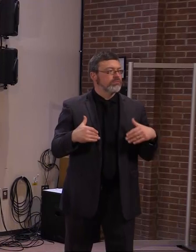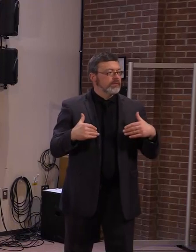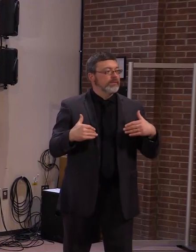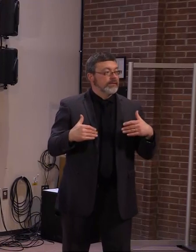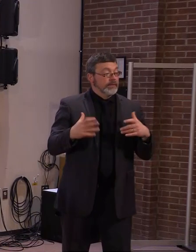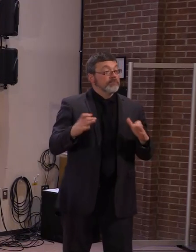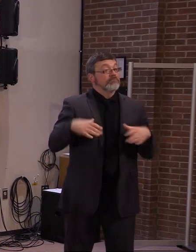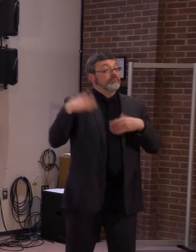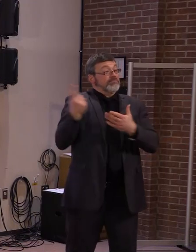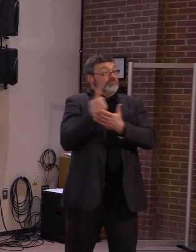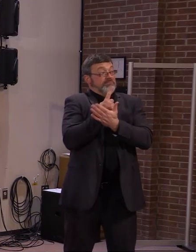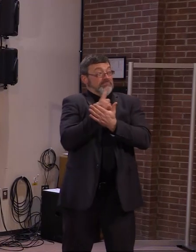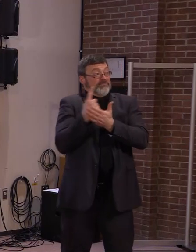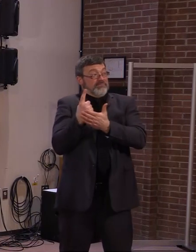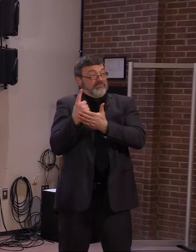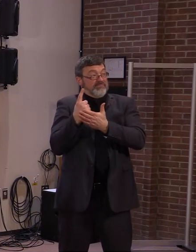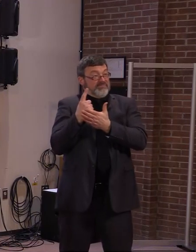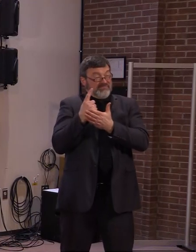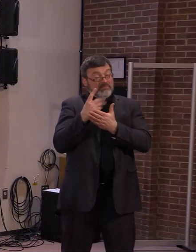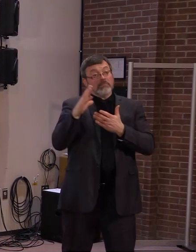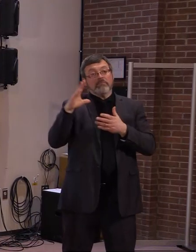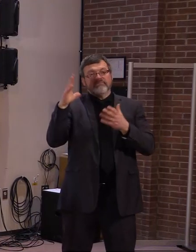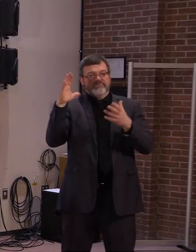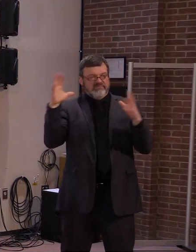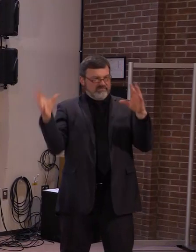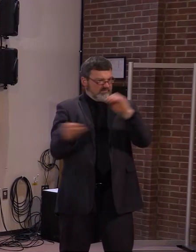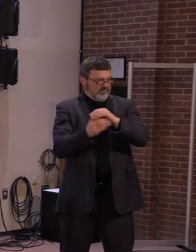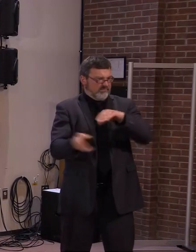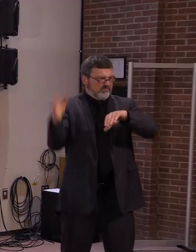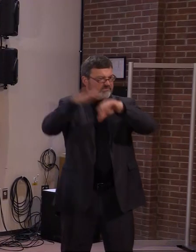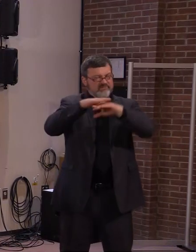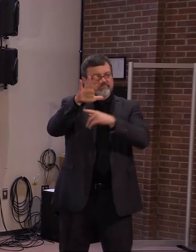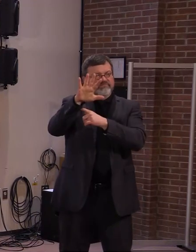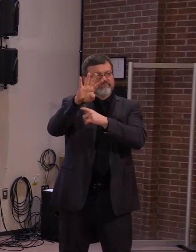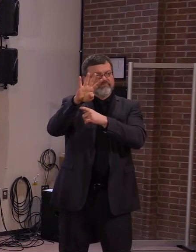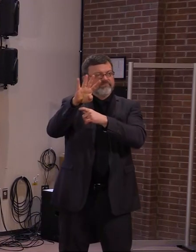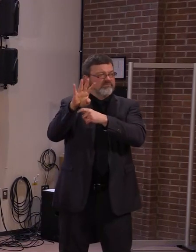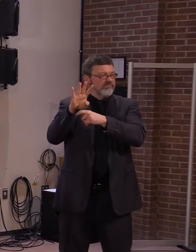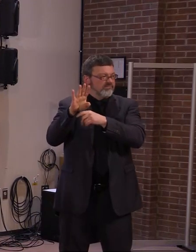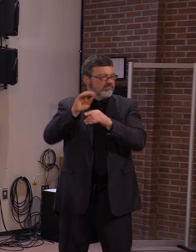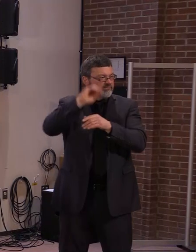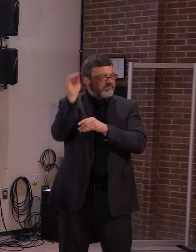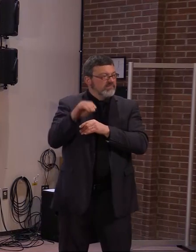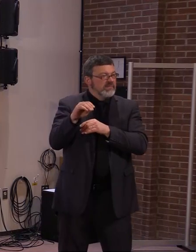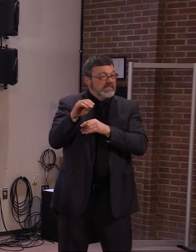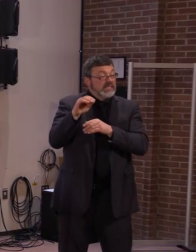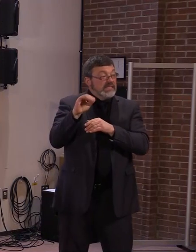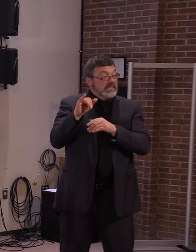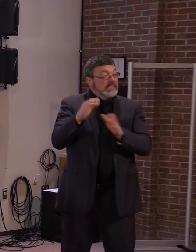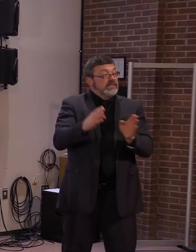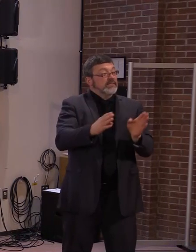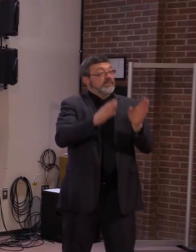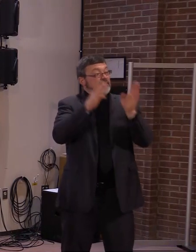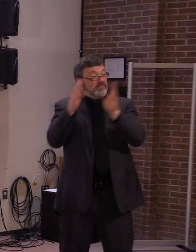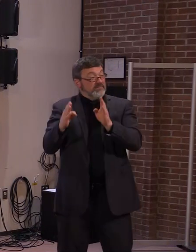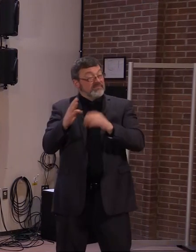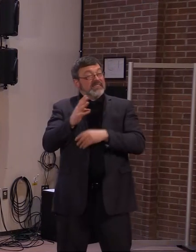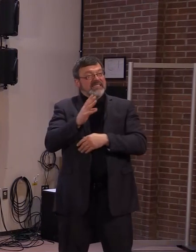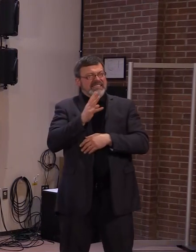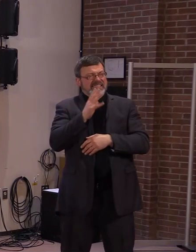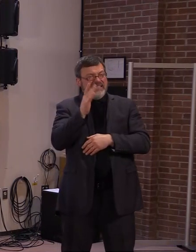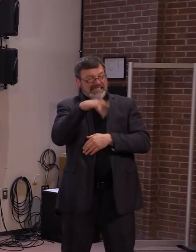on the ICU. And again, 81% of those in the hospital not fully vaccinated. So both on the ICU and the general